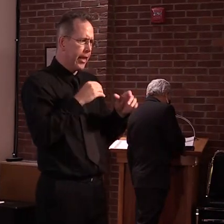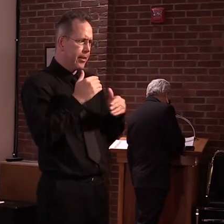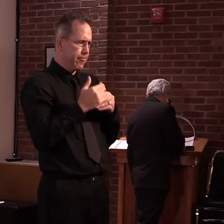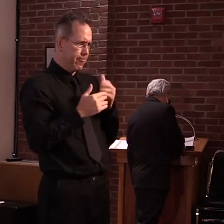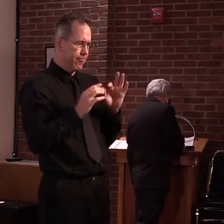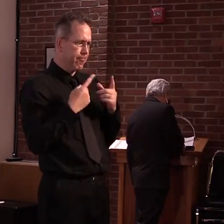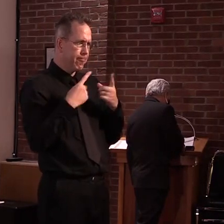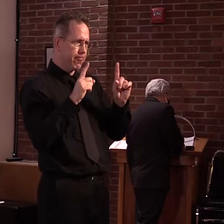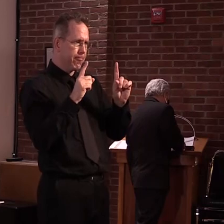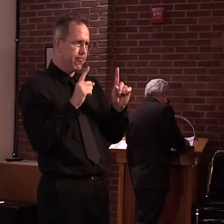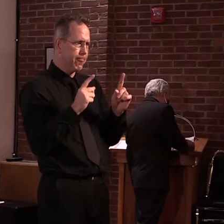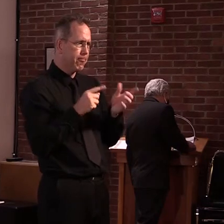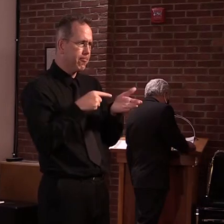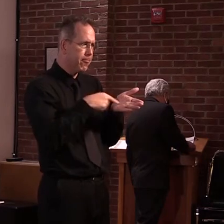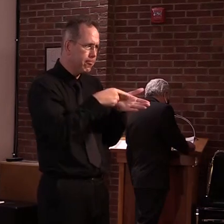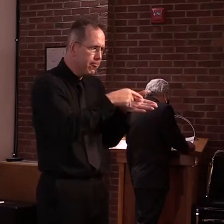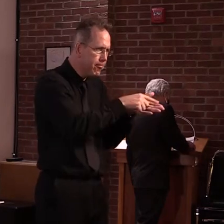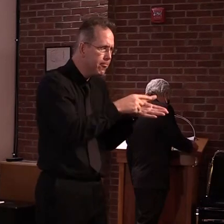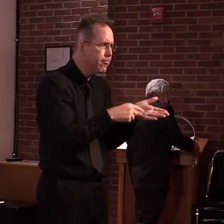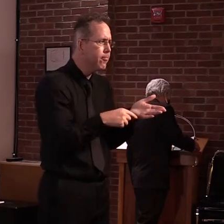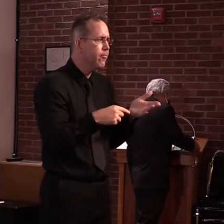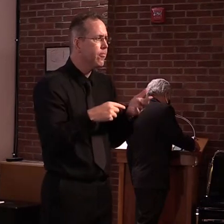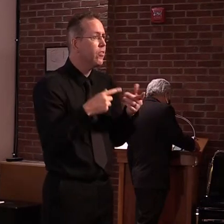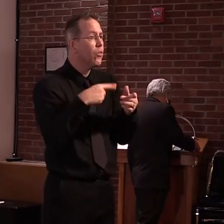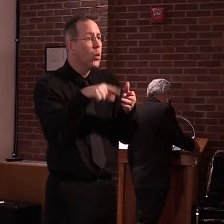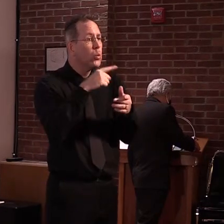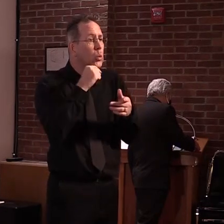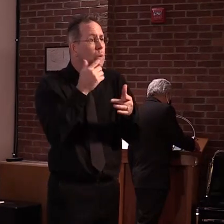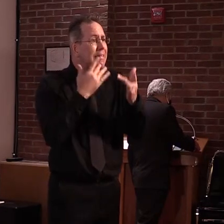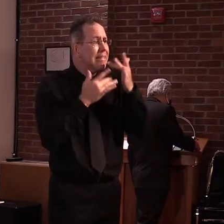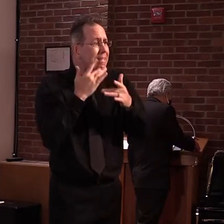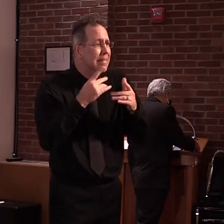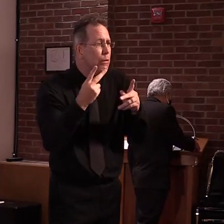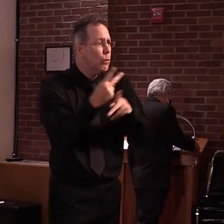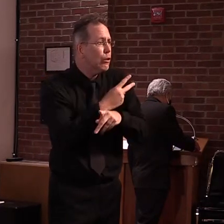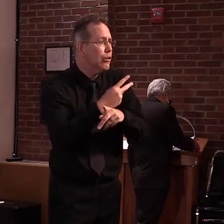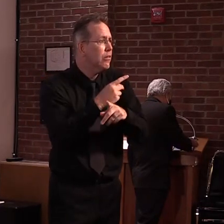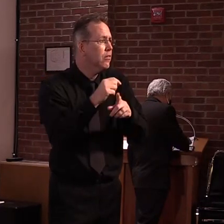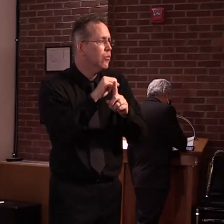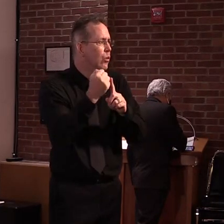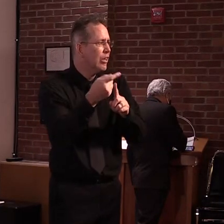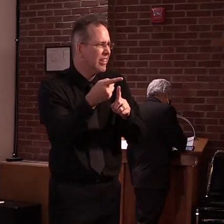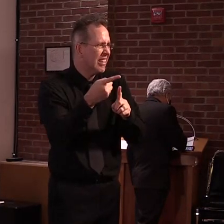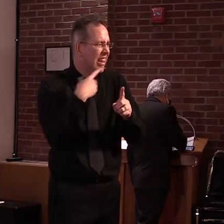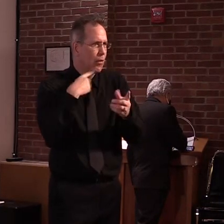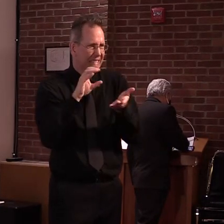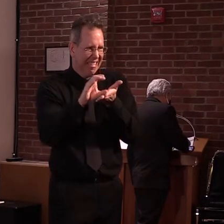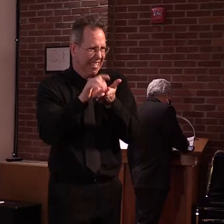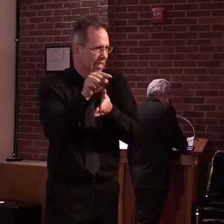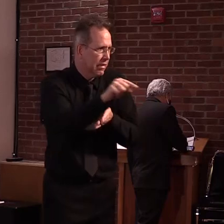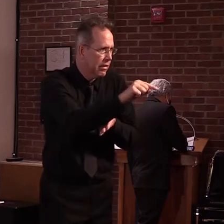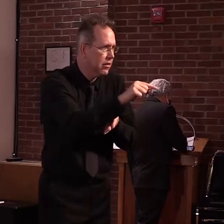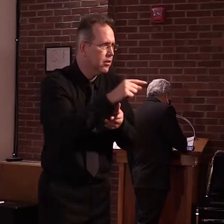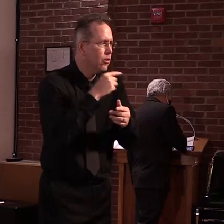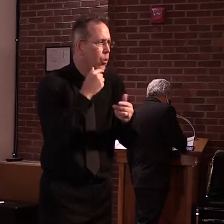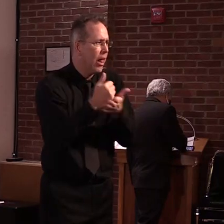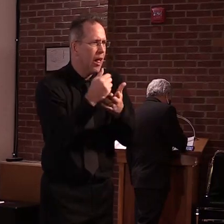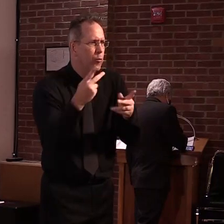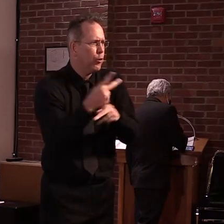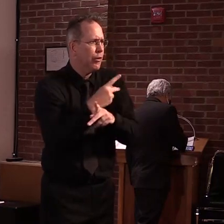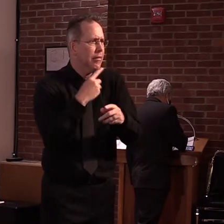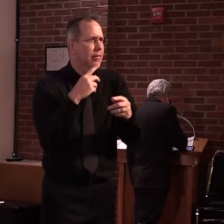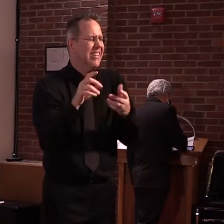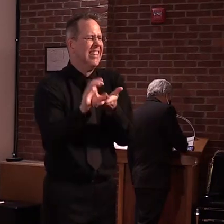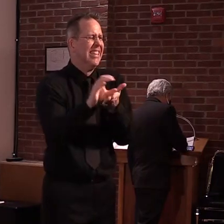assistance out to those who most need it in as quickly and as efficiently as possible. So anticipate that there